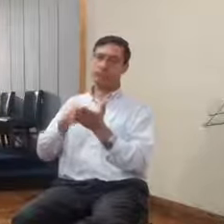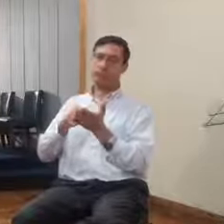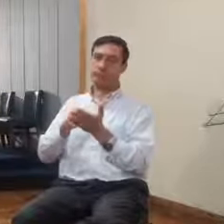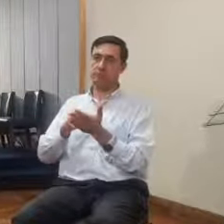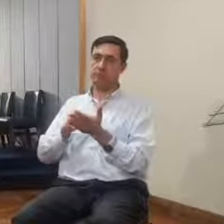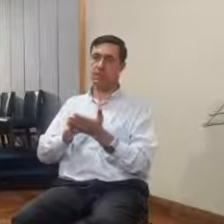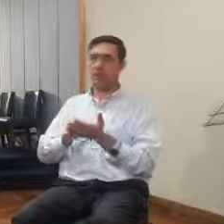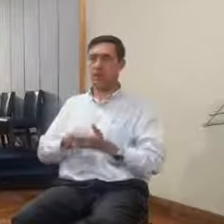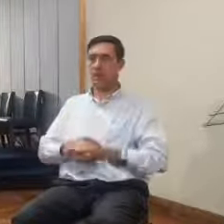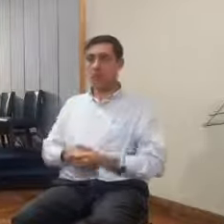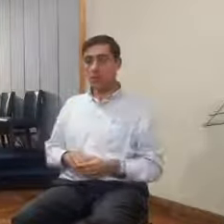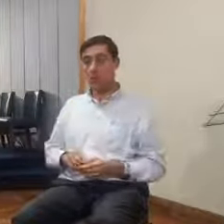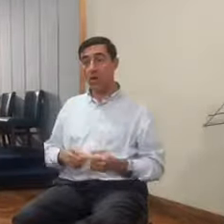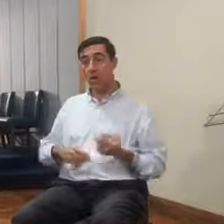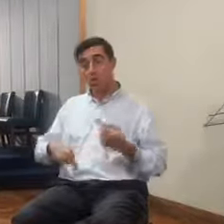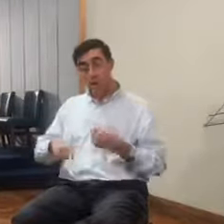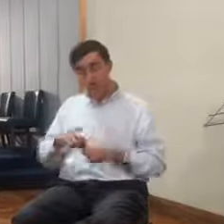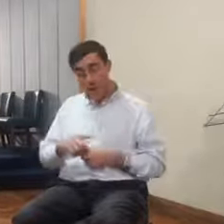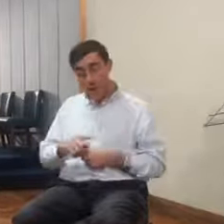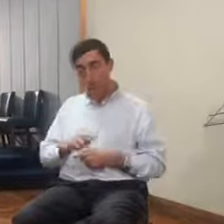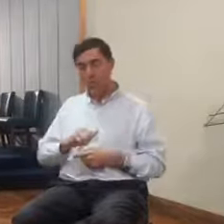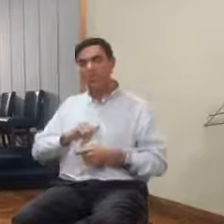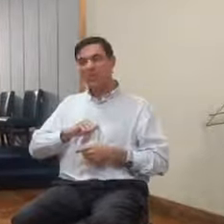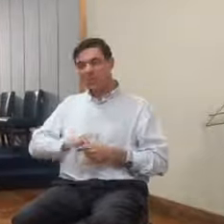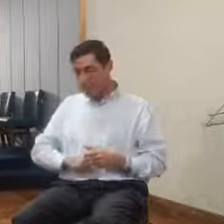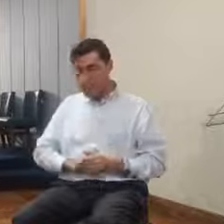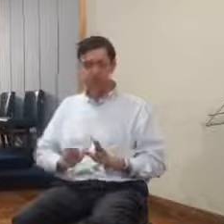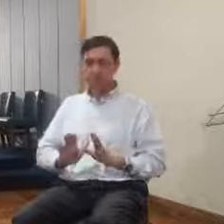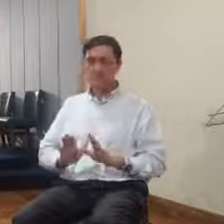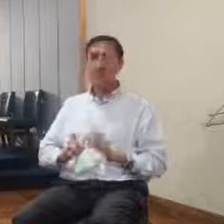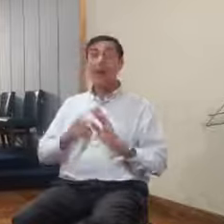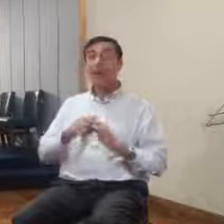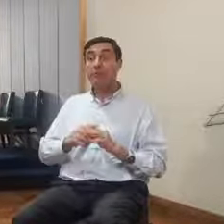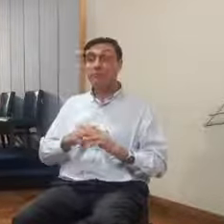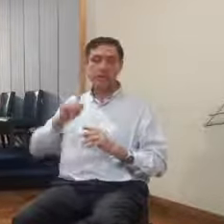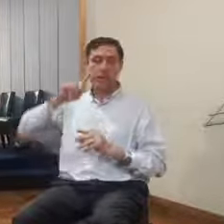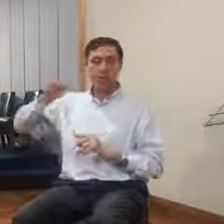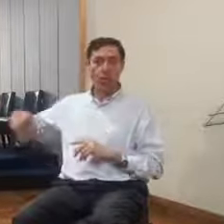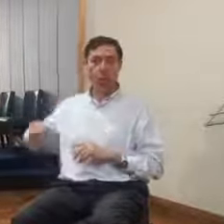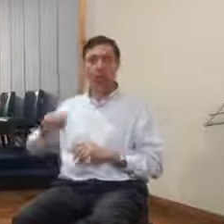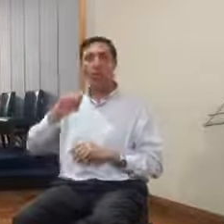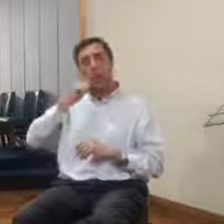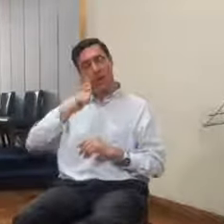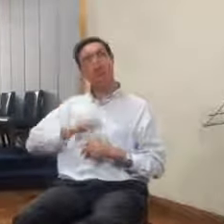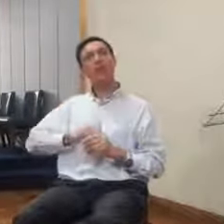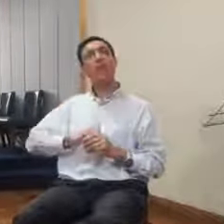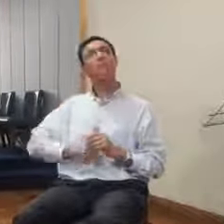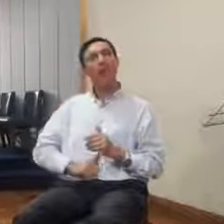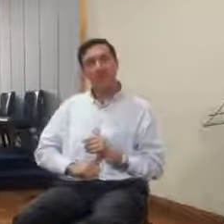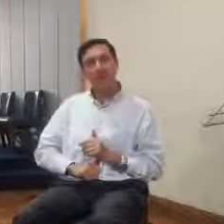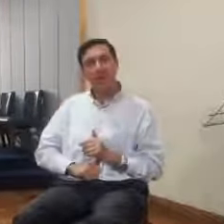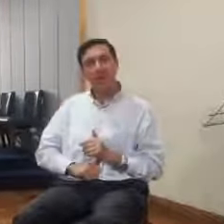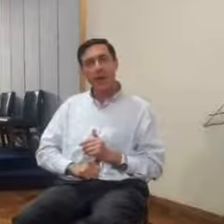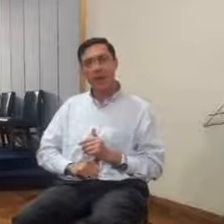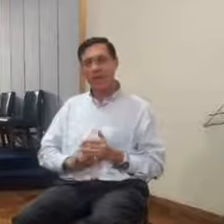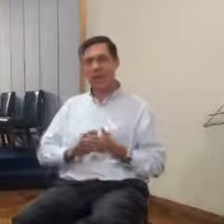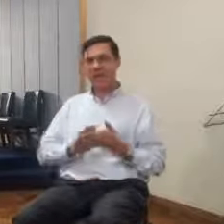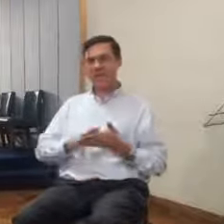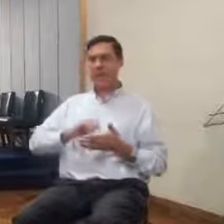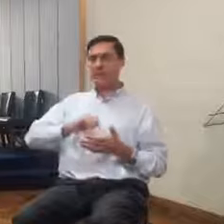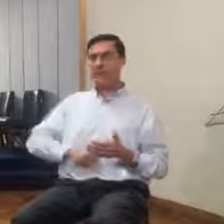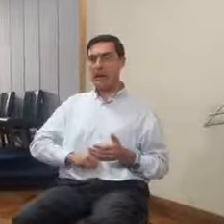death, but we can seriously diminish our own spiritual health if we don't go to the Lord, who will